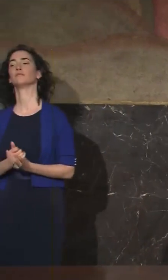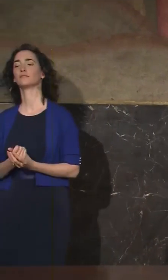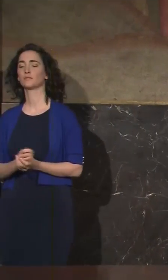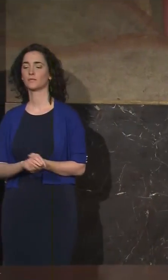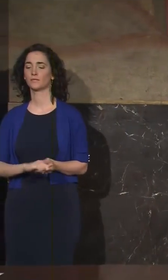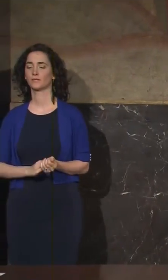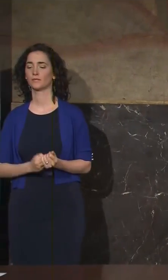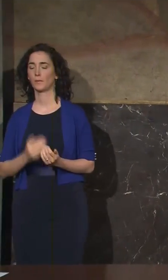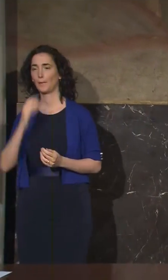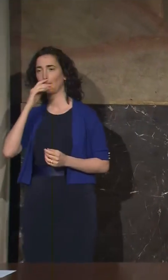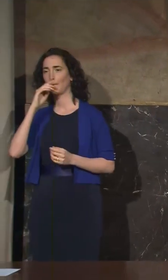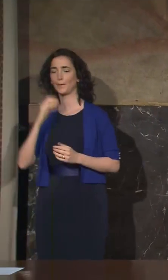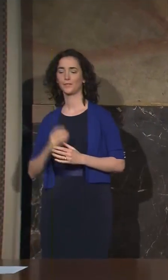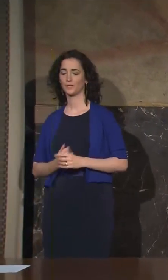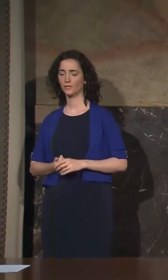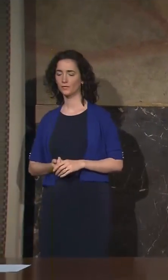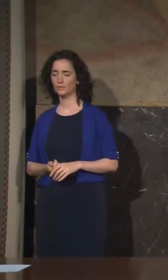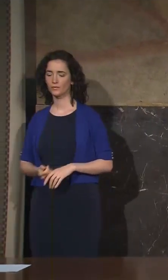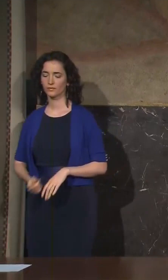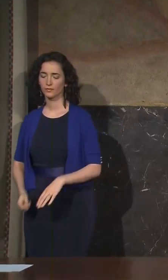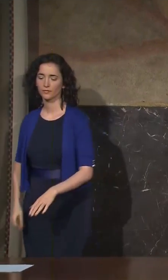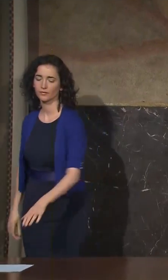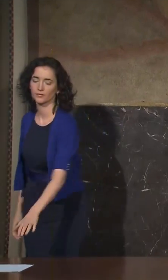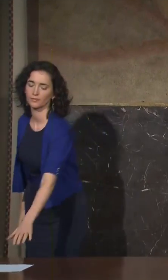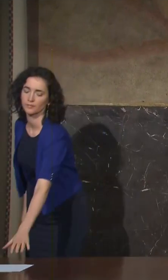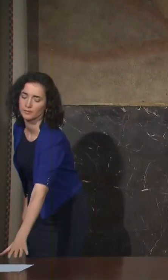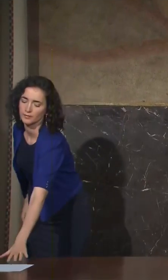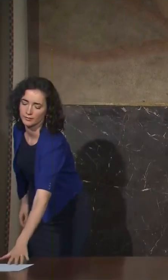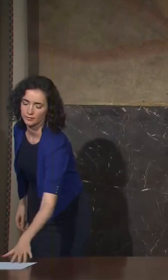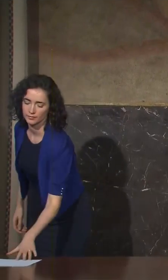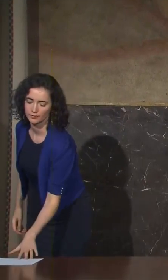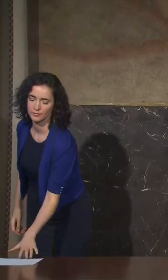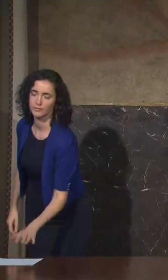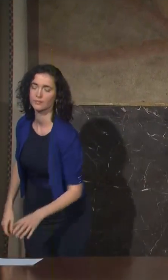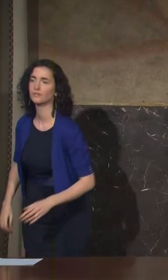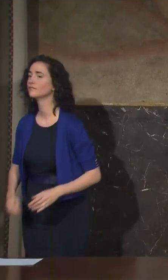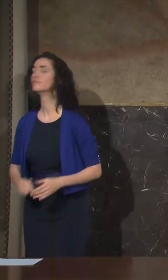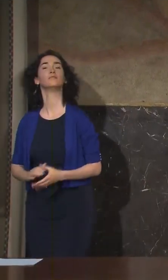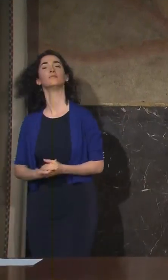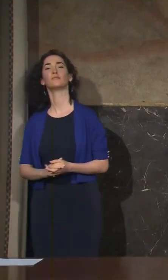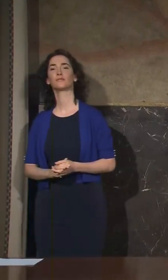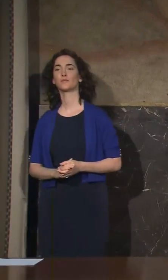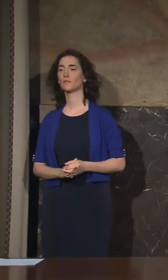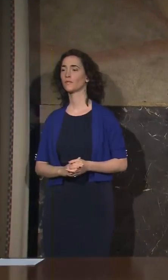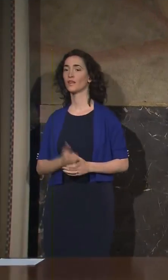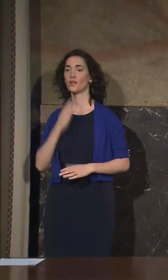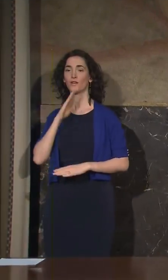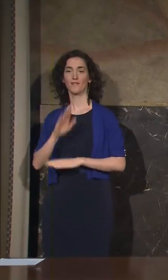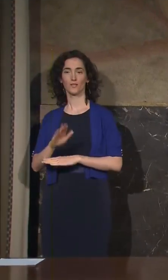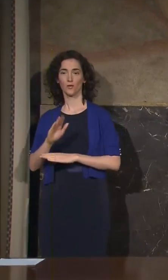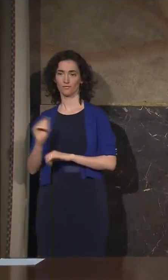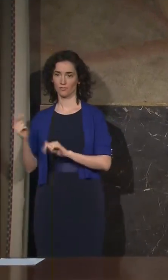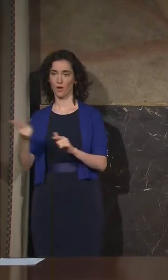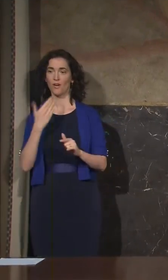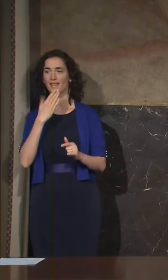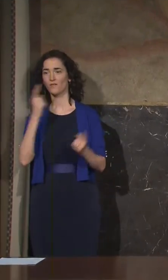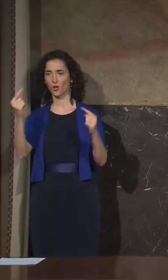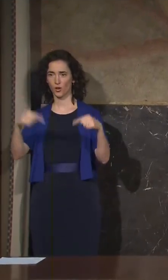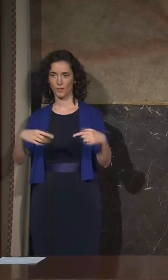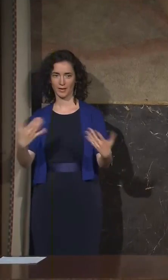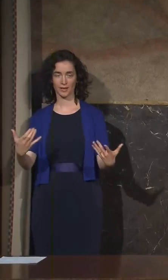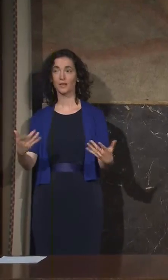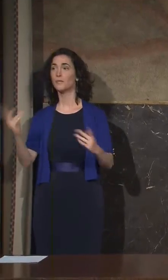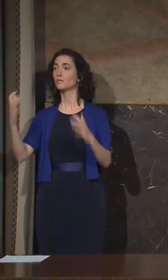Good afternoon, everybody, and thank you for being here. Appreciate the public for tuning in on their television